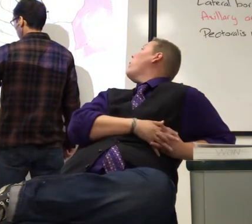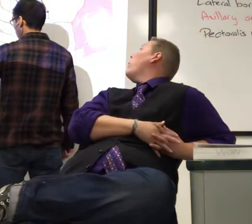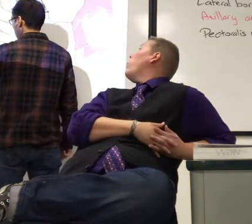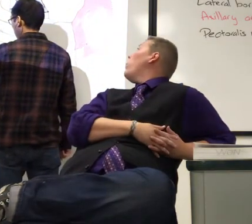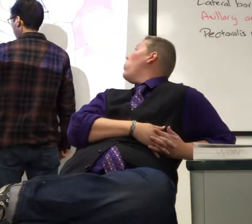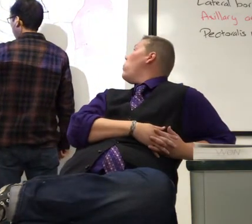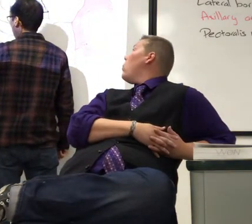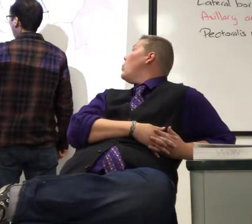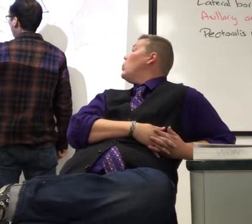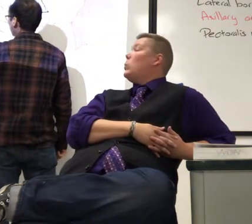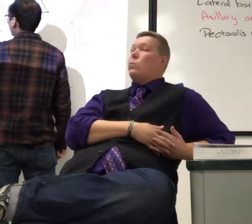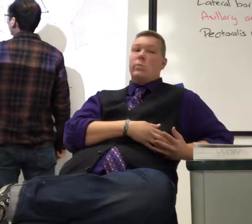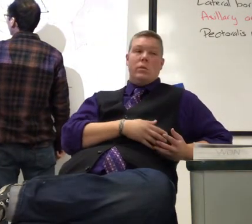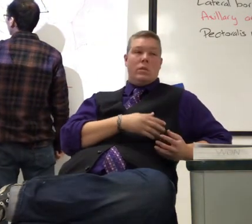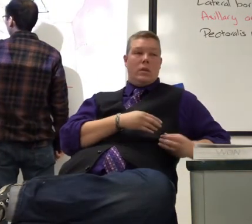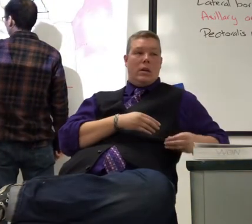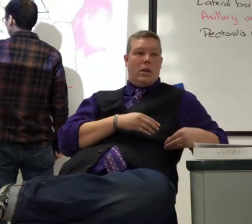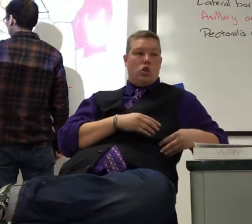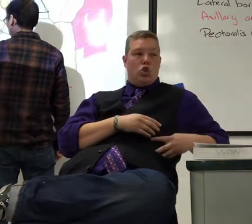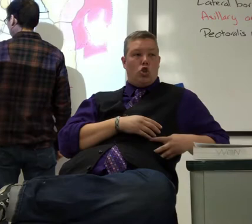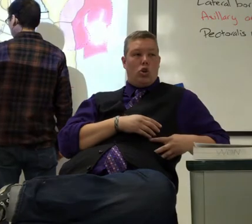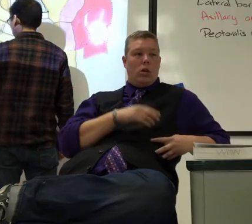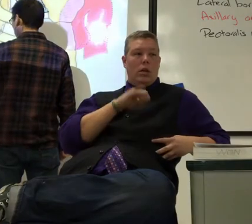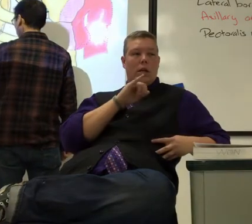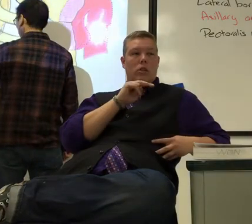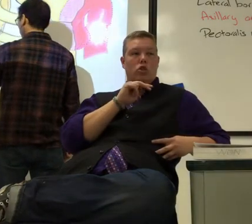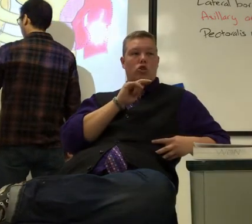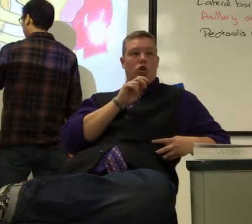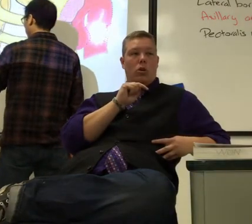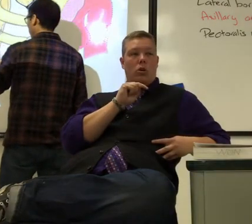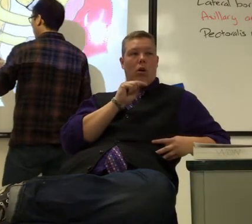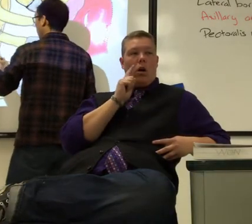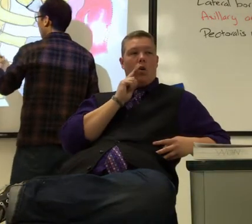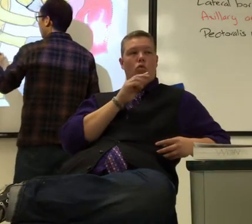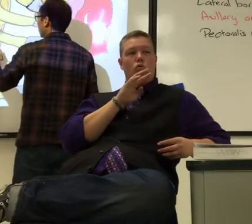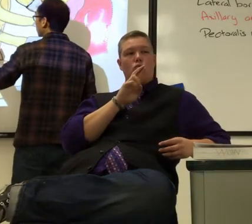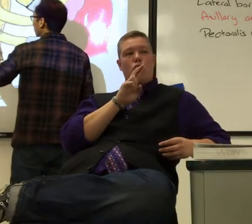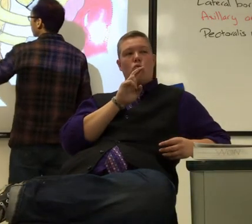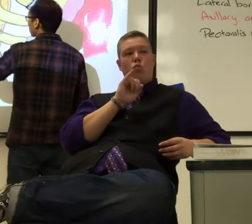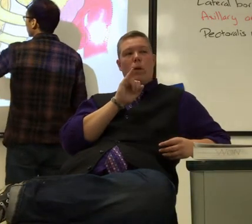on ribs 3 to 5. Draw that here.